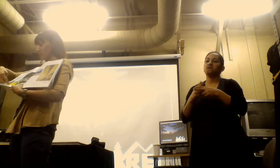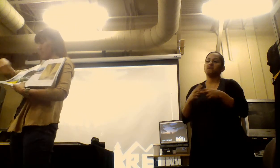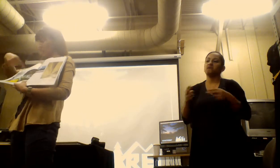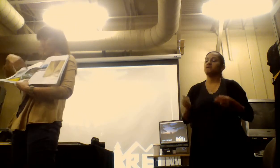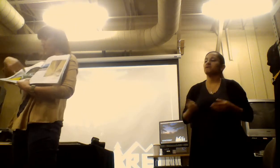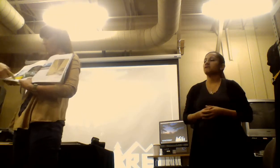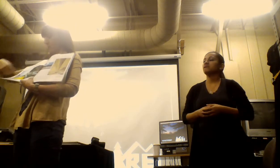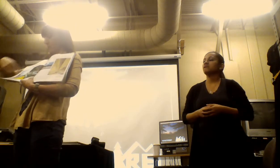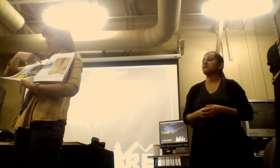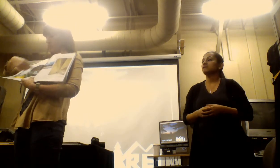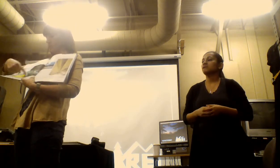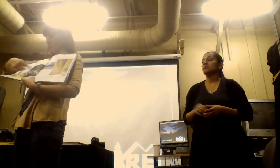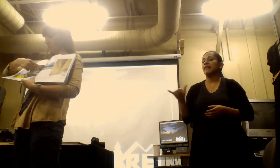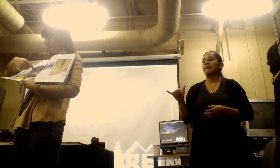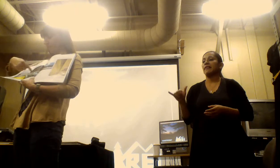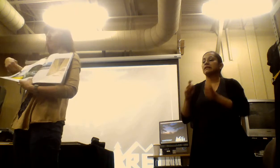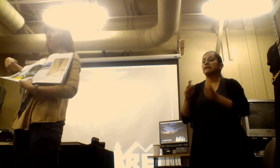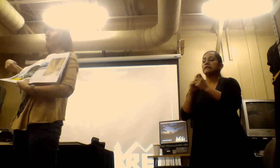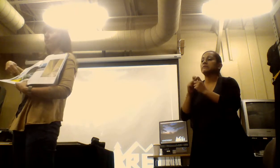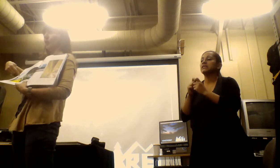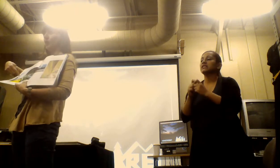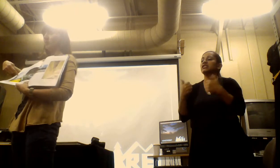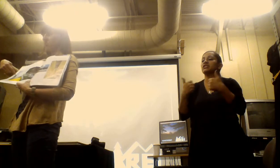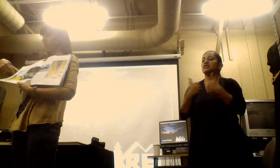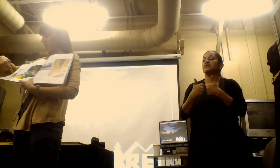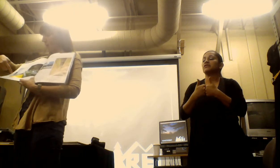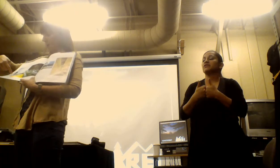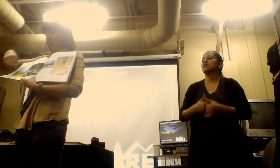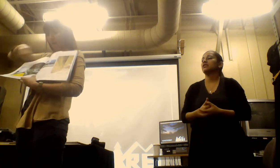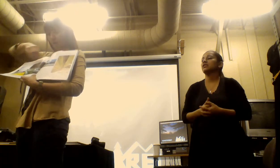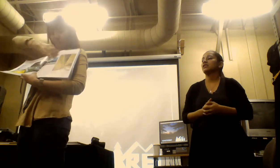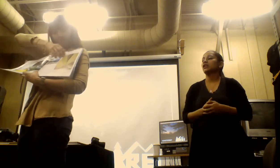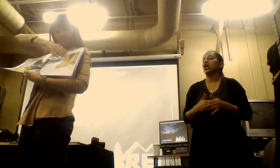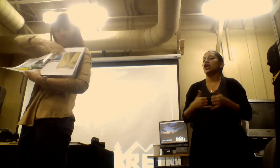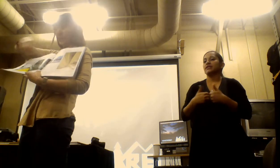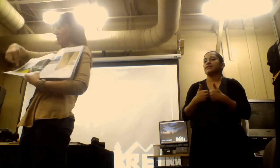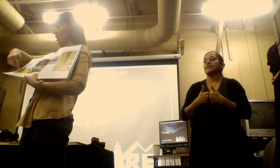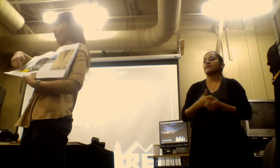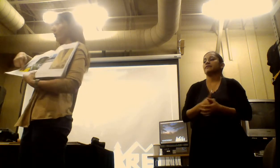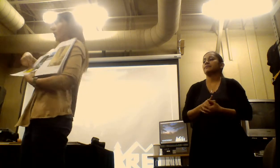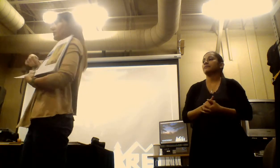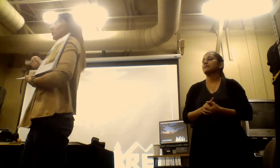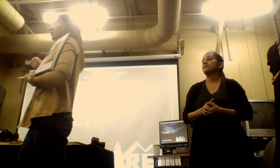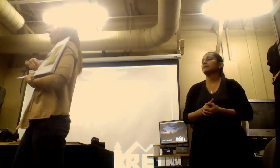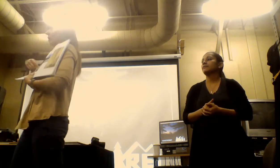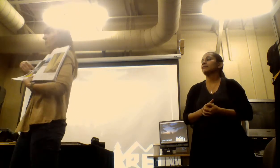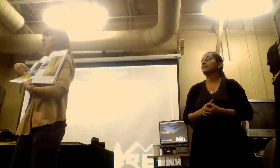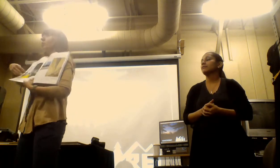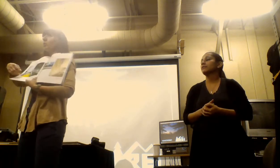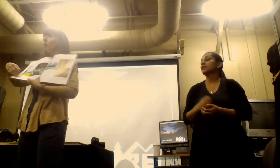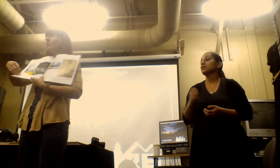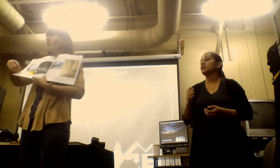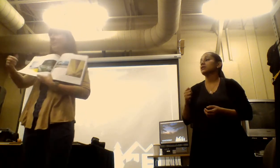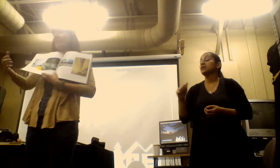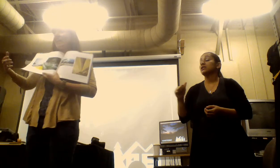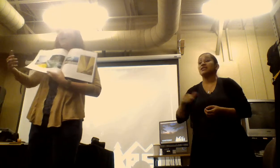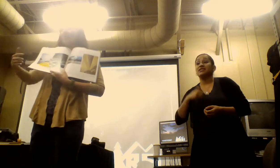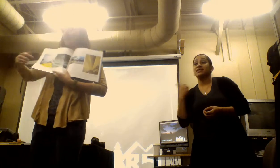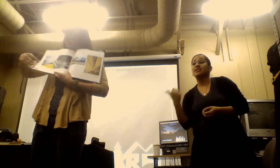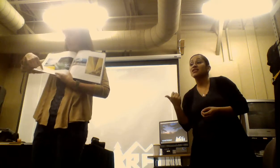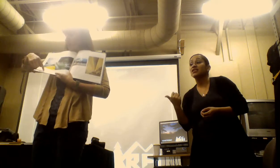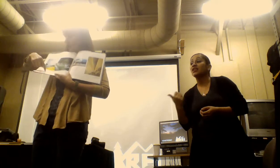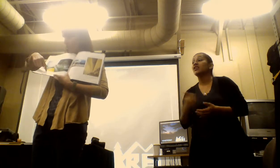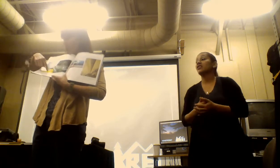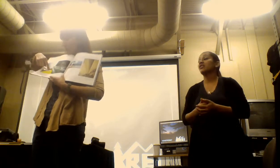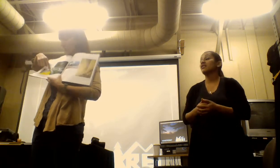and you can see, you know, what is this? This is definitely a rule of thirds. It's another compositional element too called leading